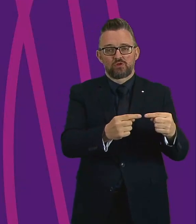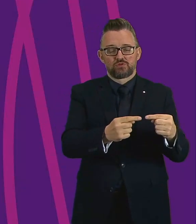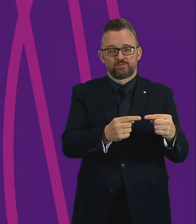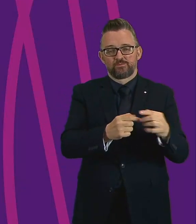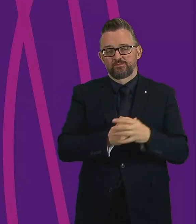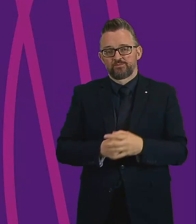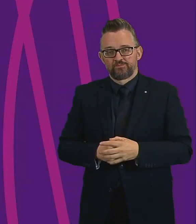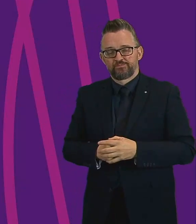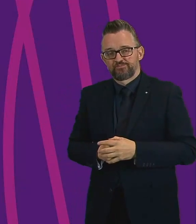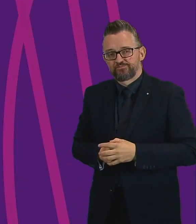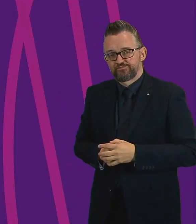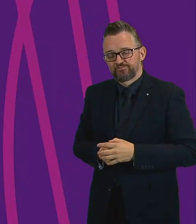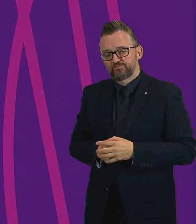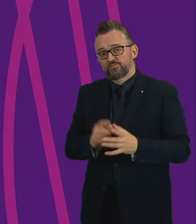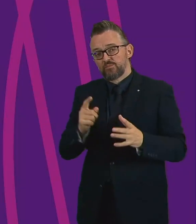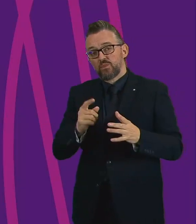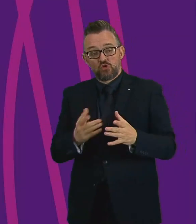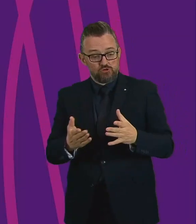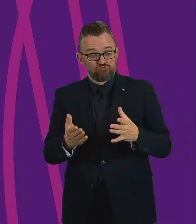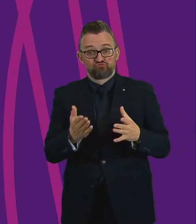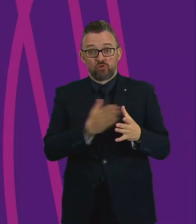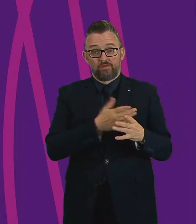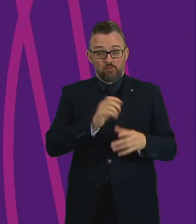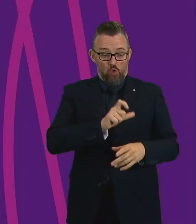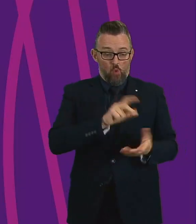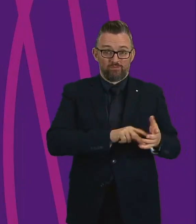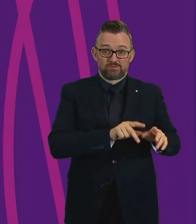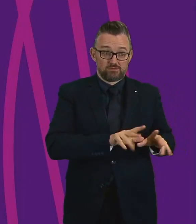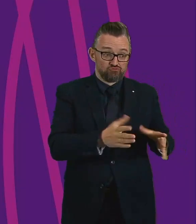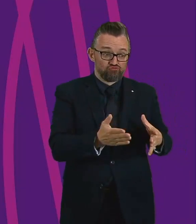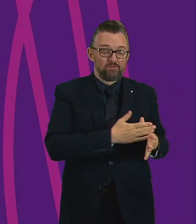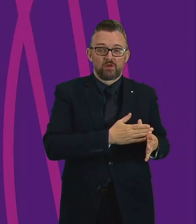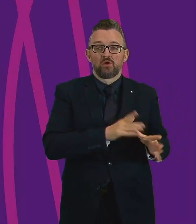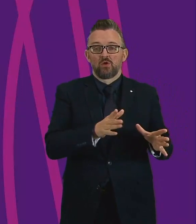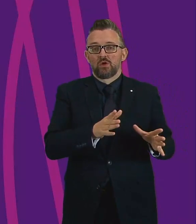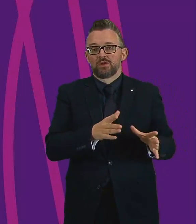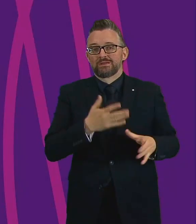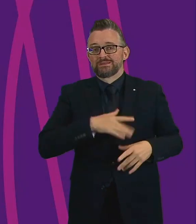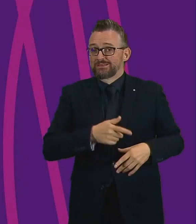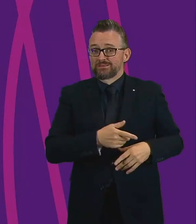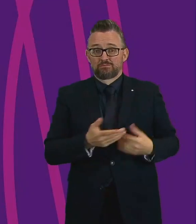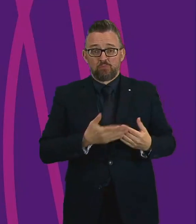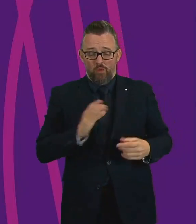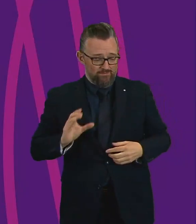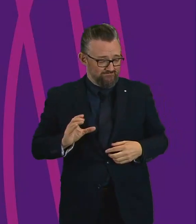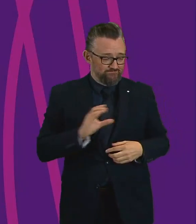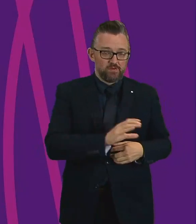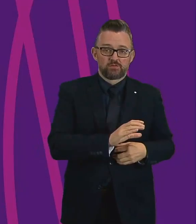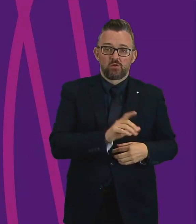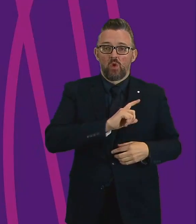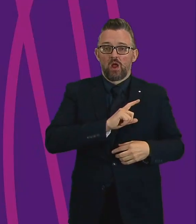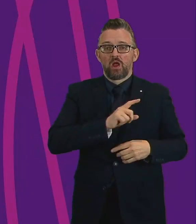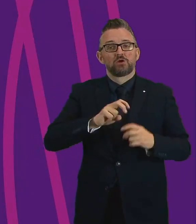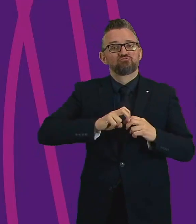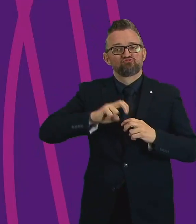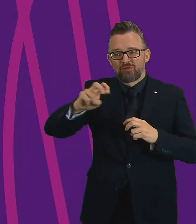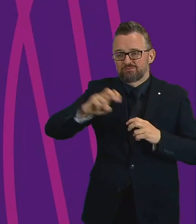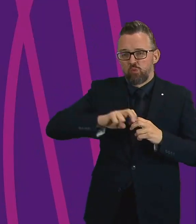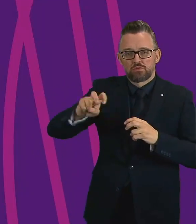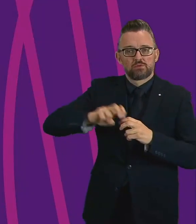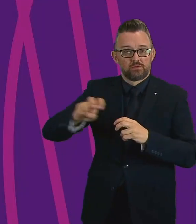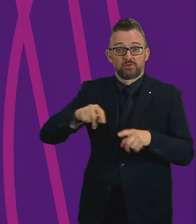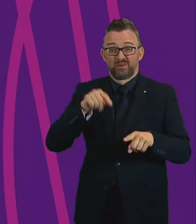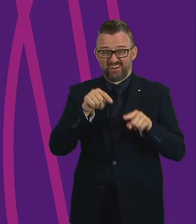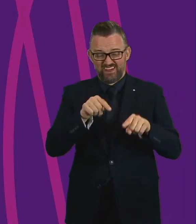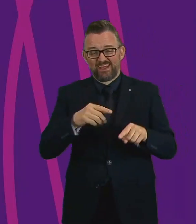funding. The recovery from the COVID-19 outbreak will require significant further funding. For example, our transport system will